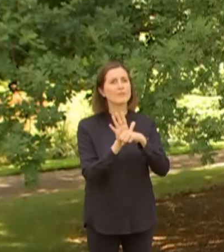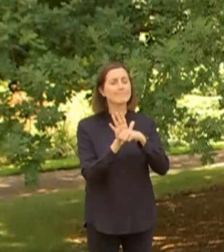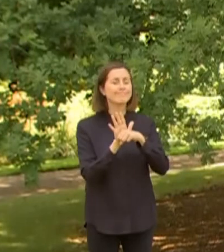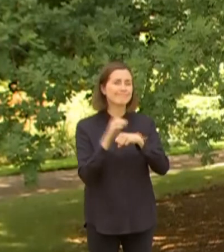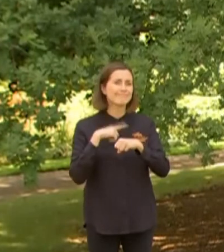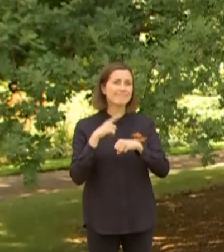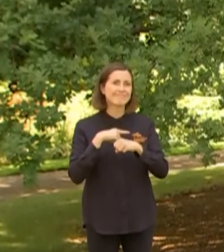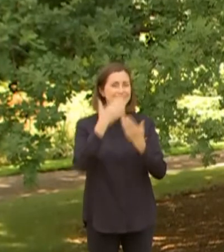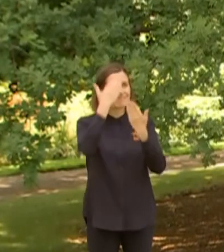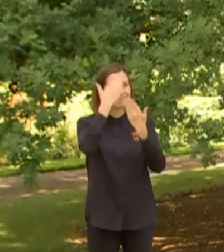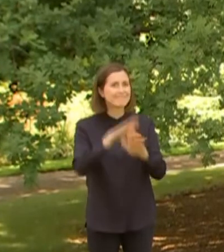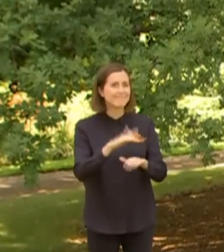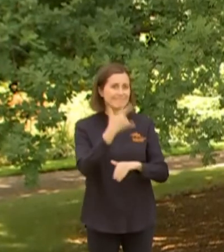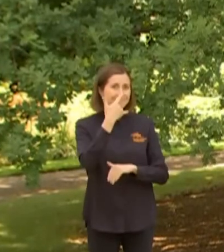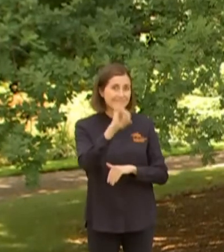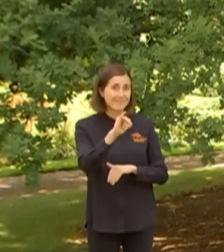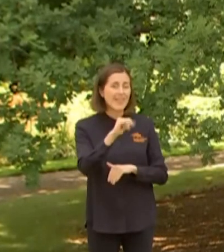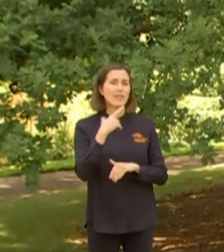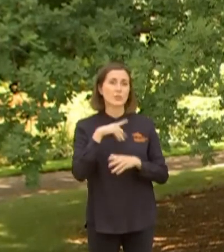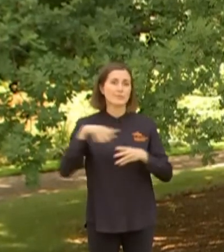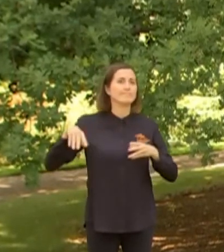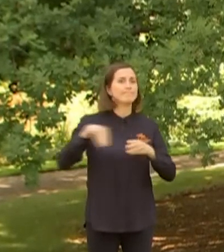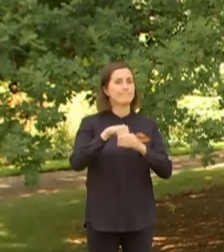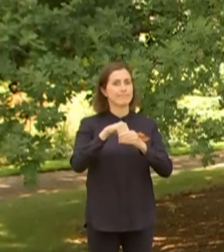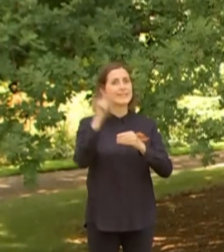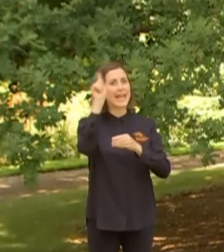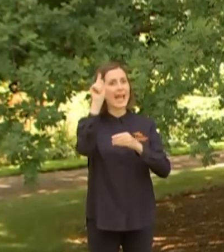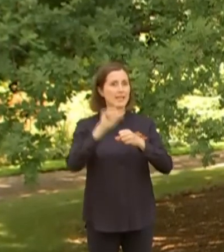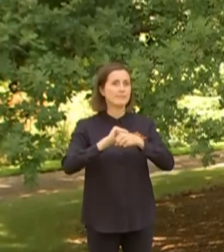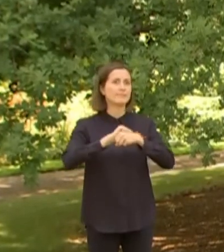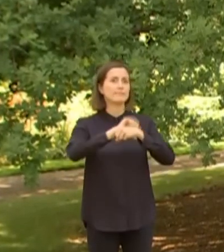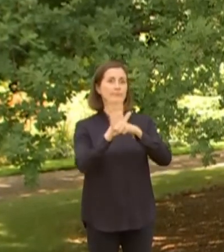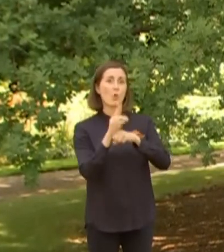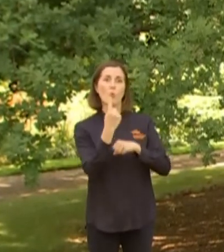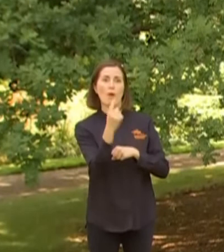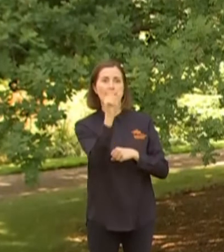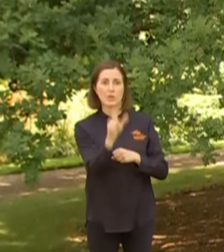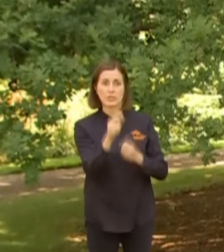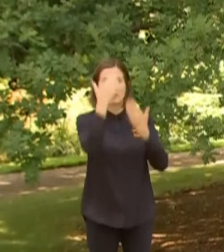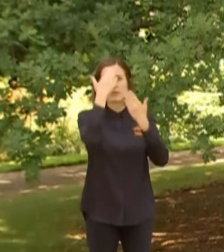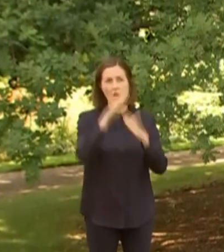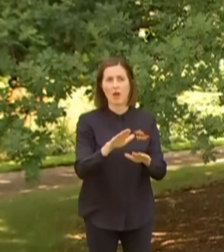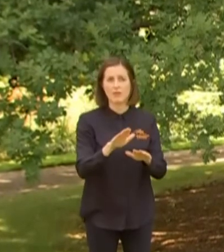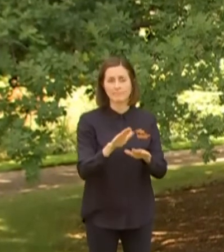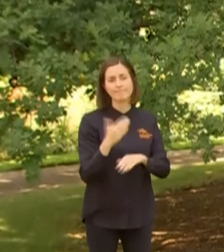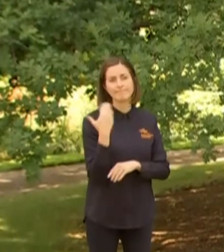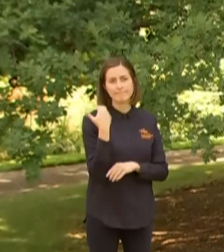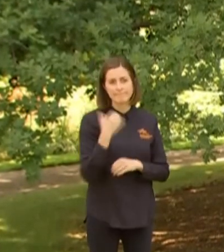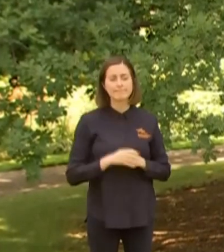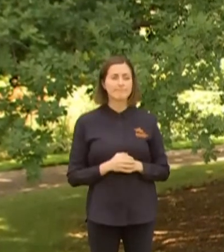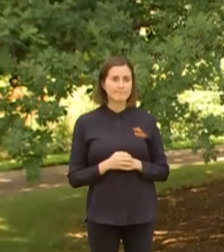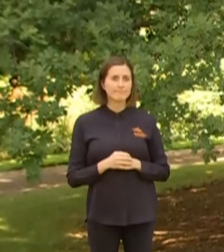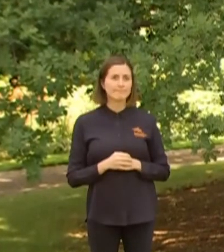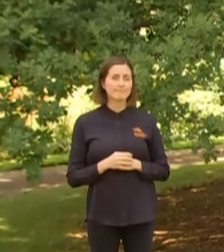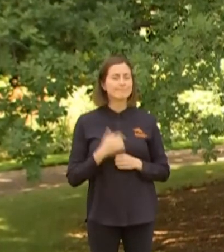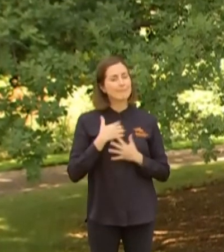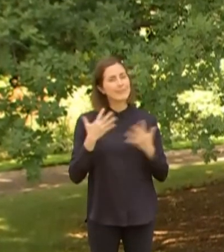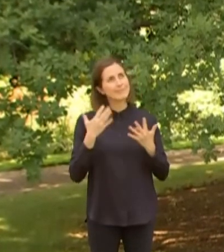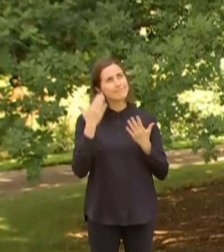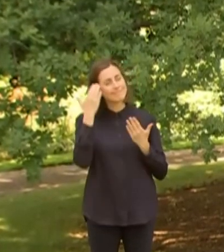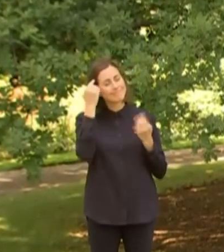away, and therefore she is counted as a coronavirus death. We of course send our best wishes and